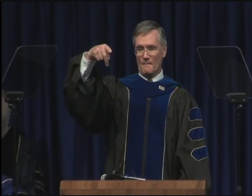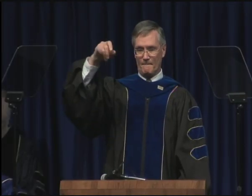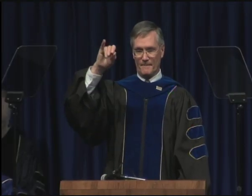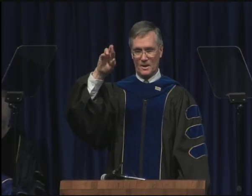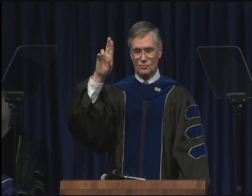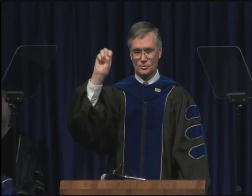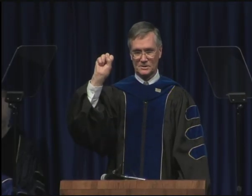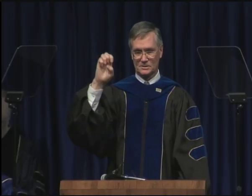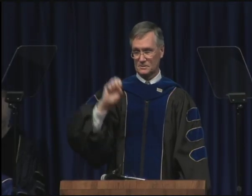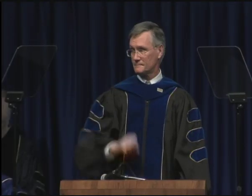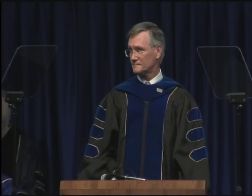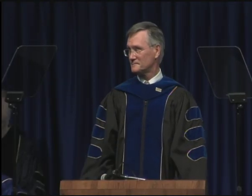Erica Pierce.